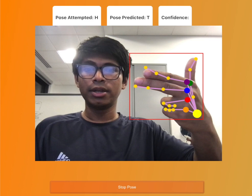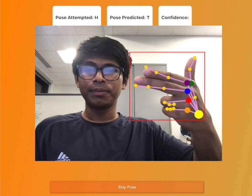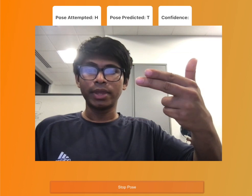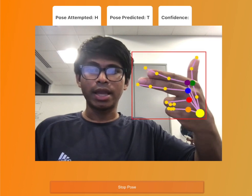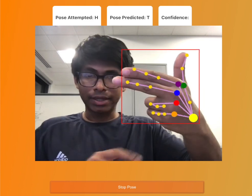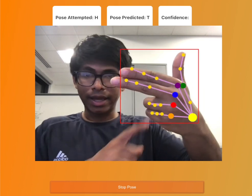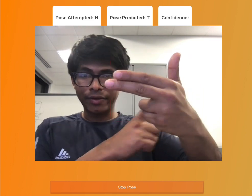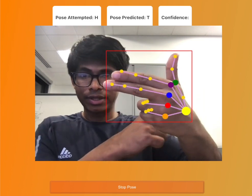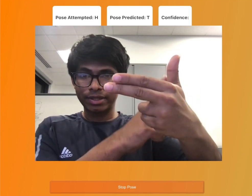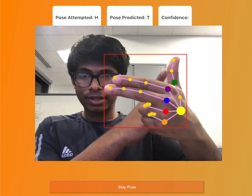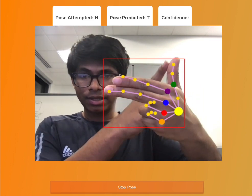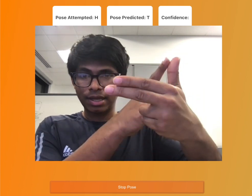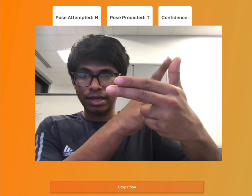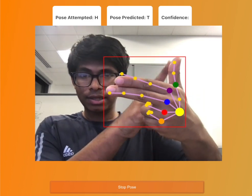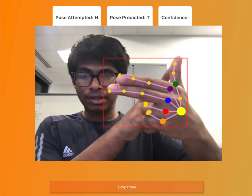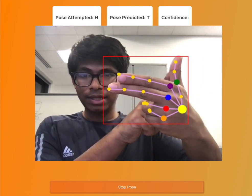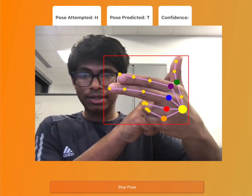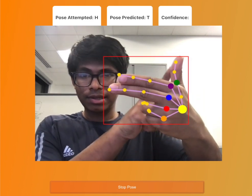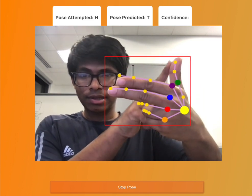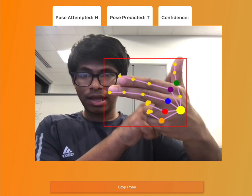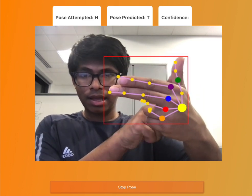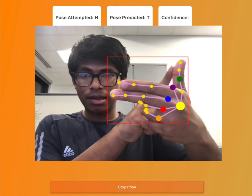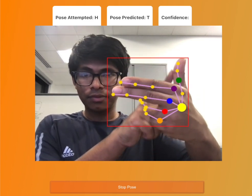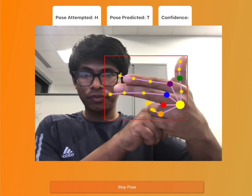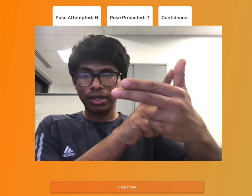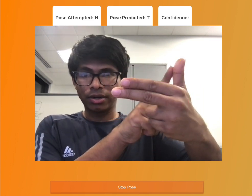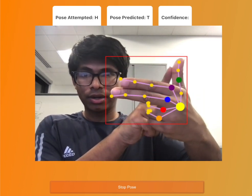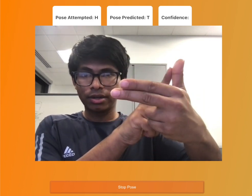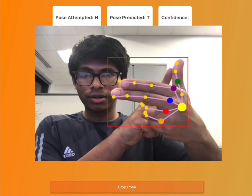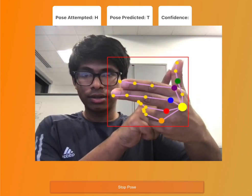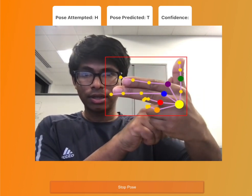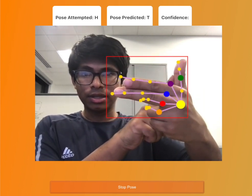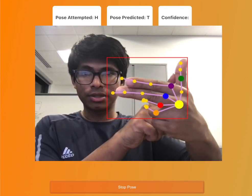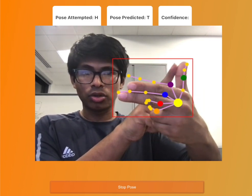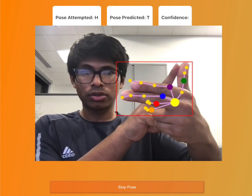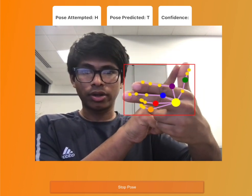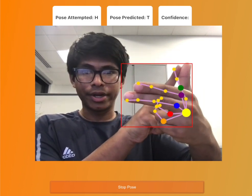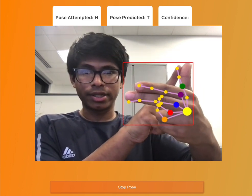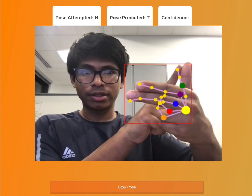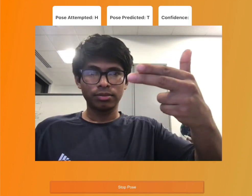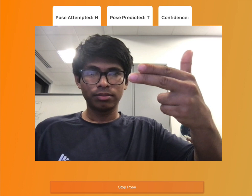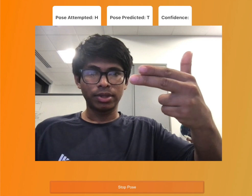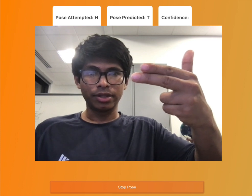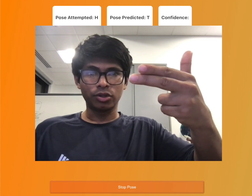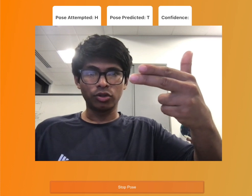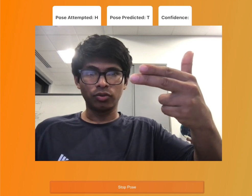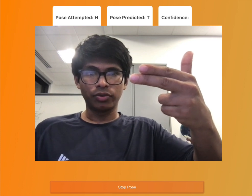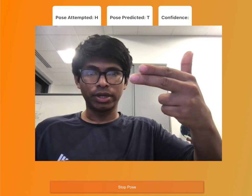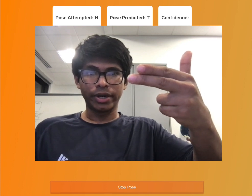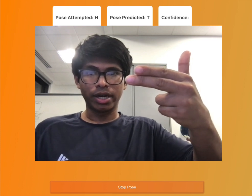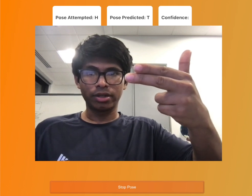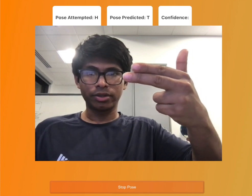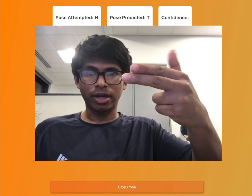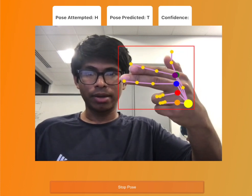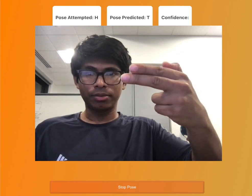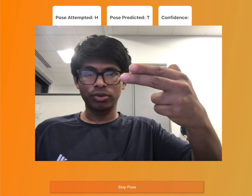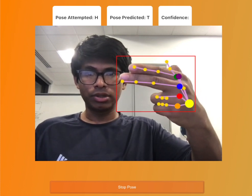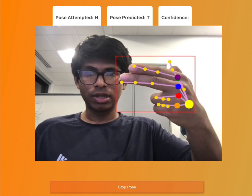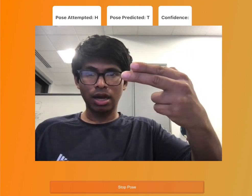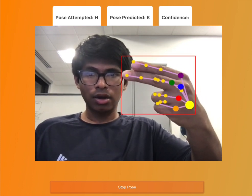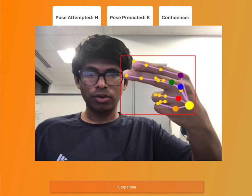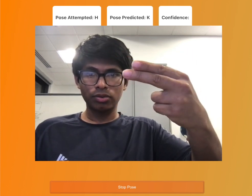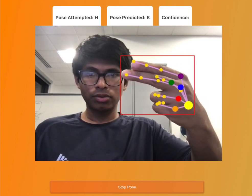that. And there is this finger is not correct, there is no finger here, so I